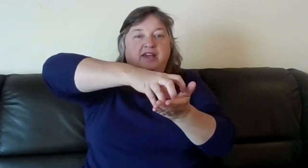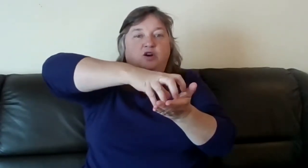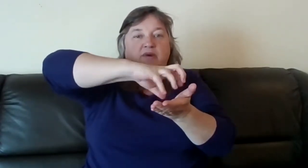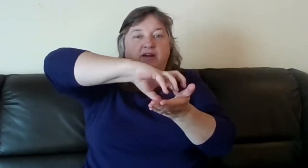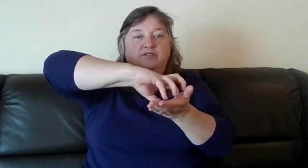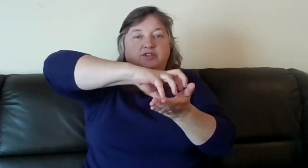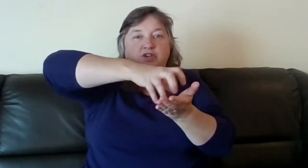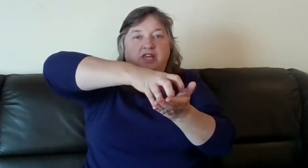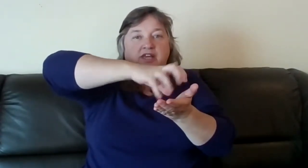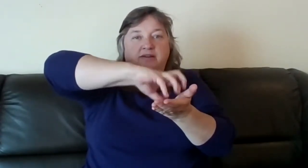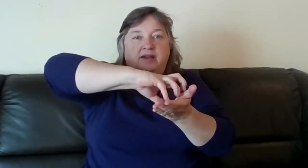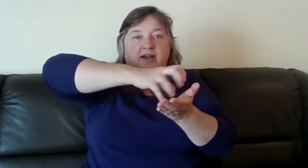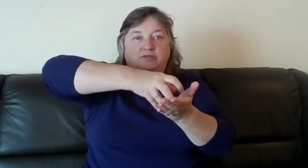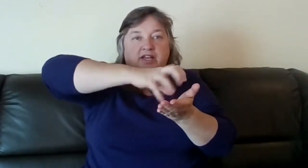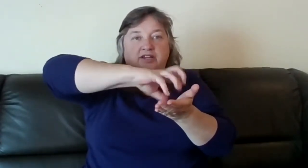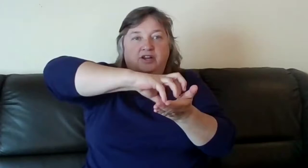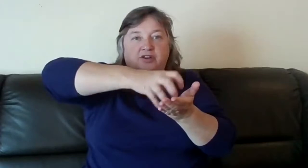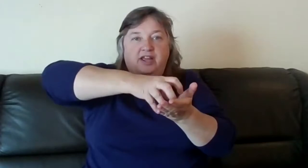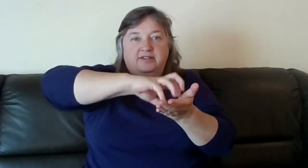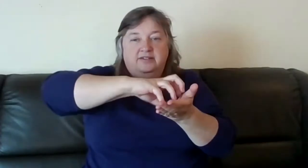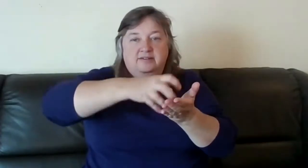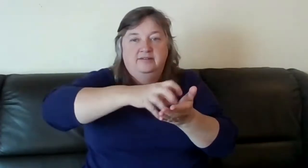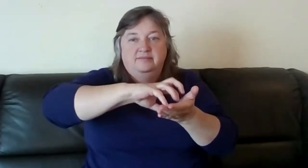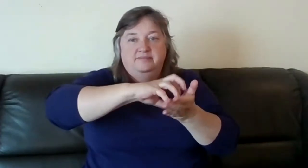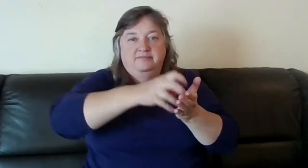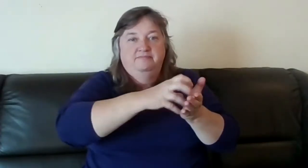a round cookie outline on your hand.